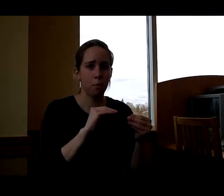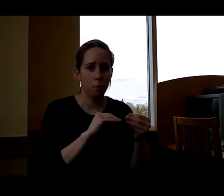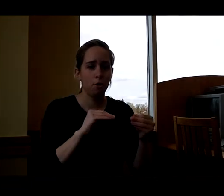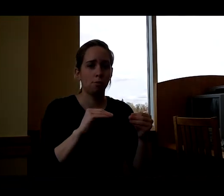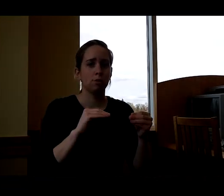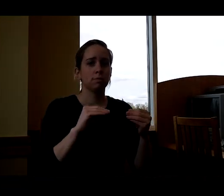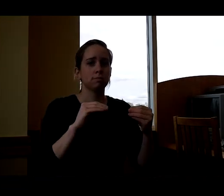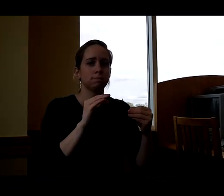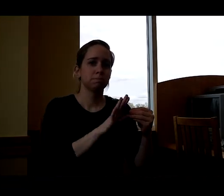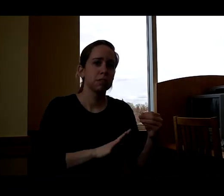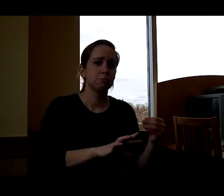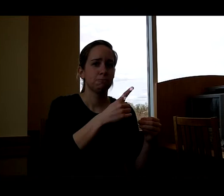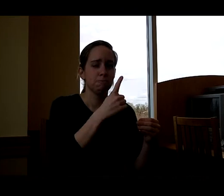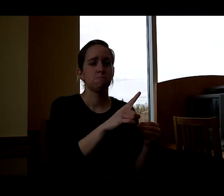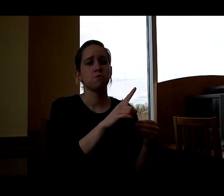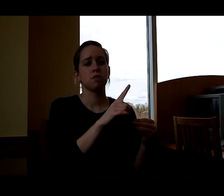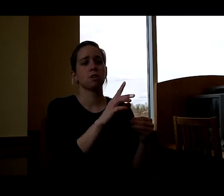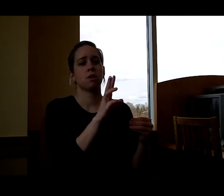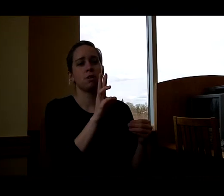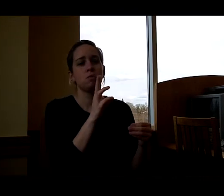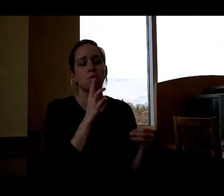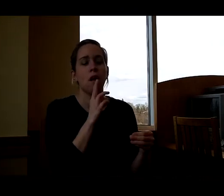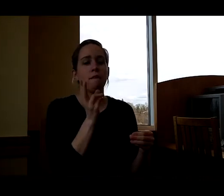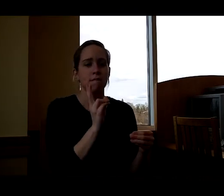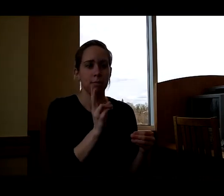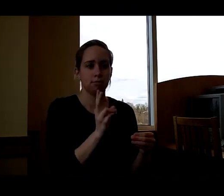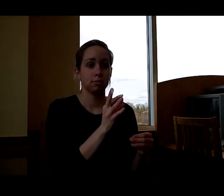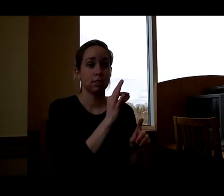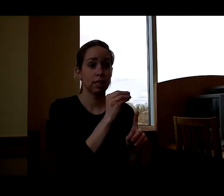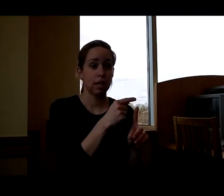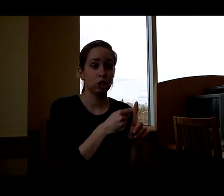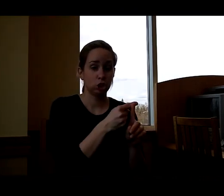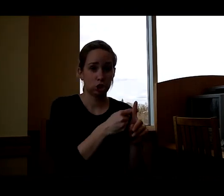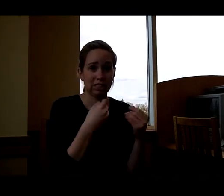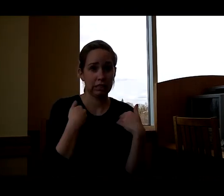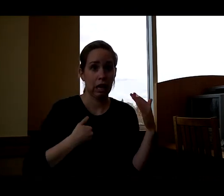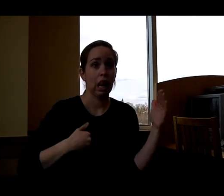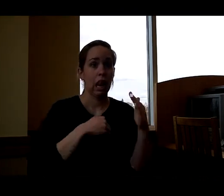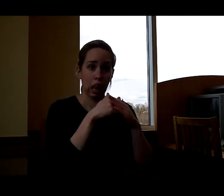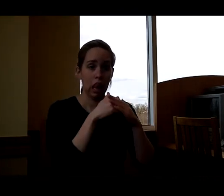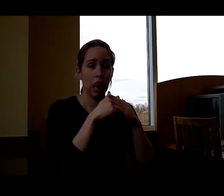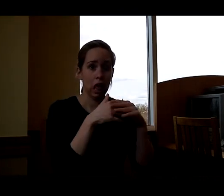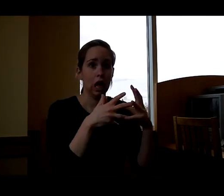vapor. Air that is 90 degrees can hold a lot more water vapor than air that is 50